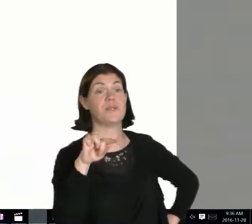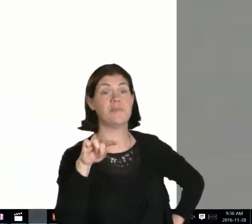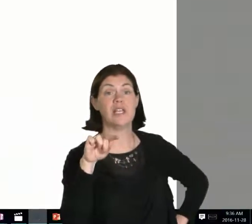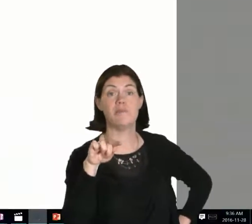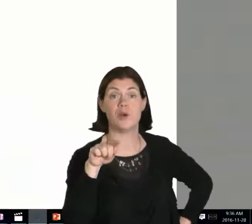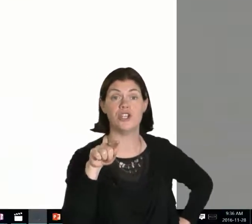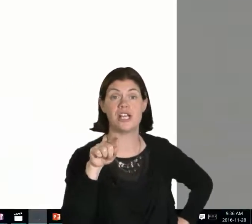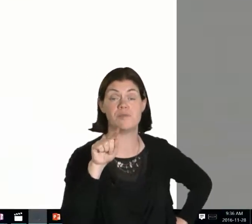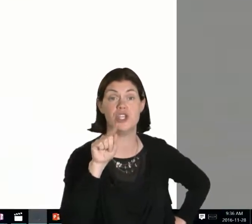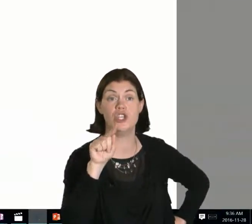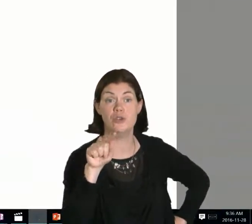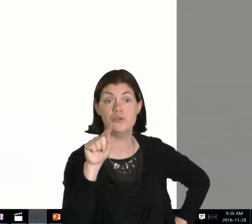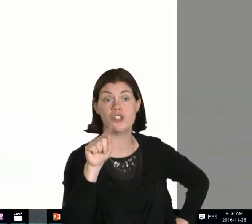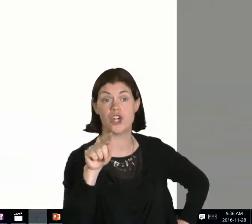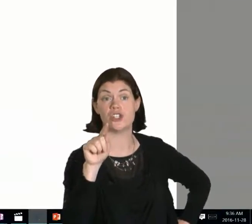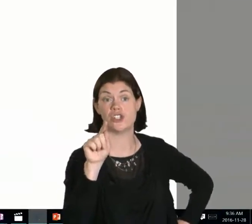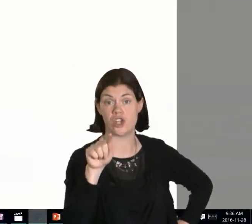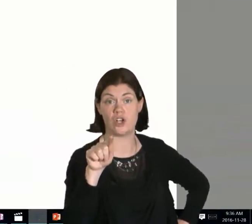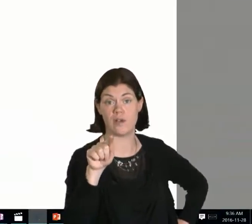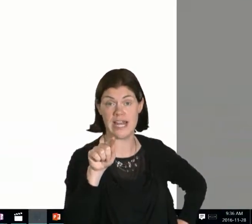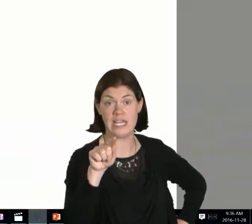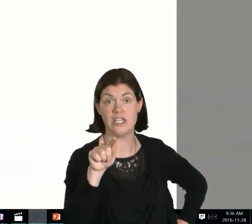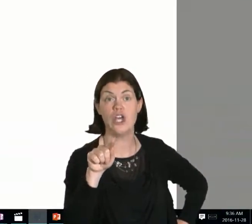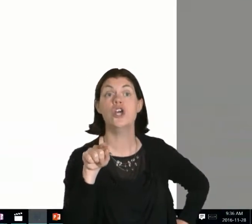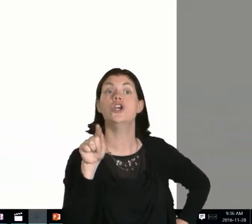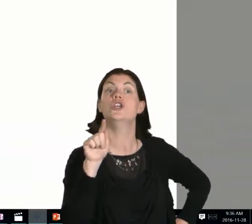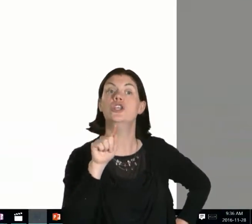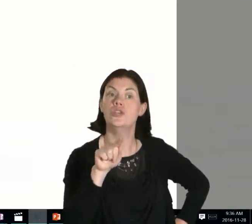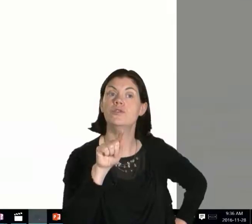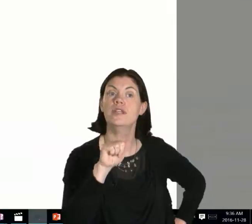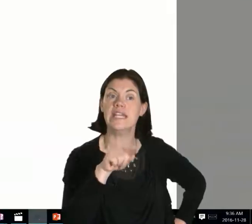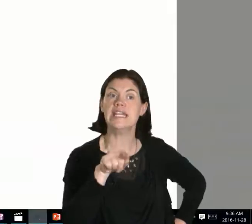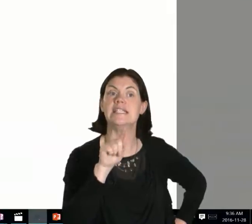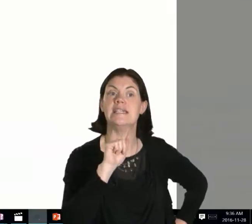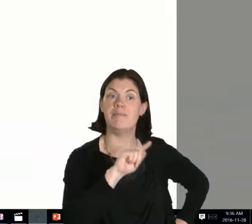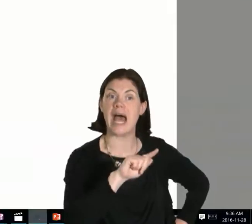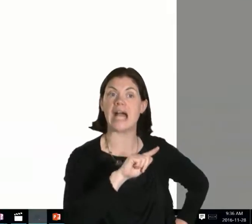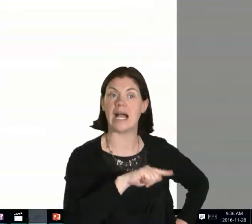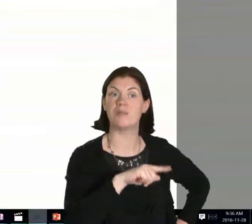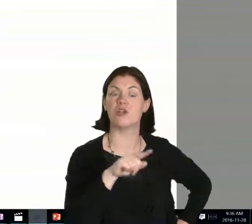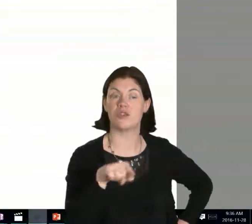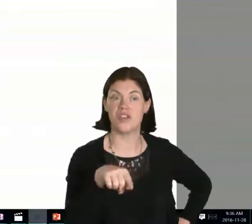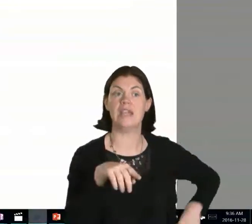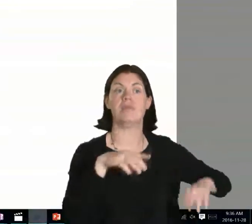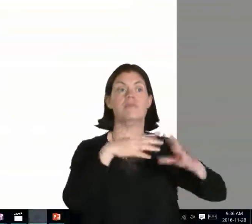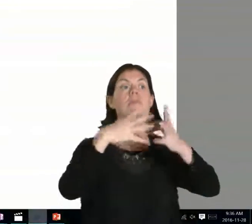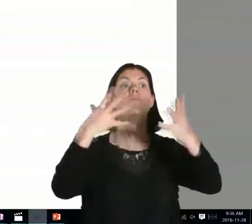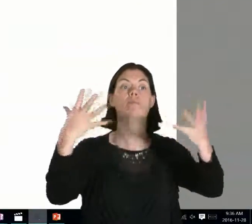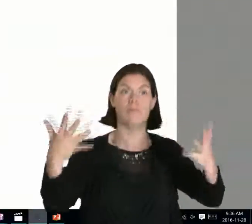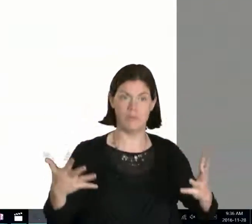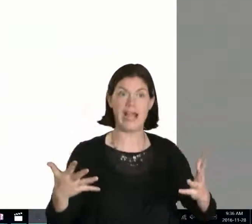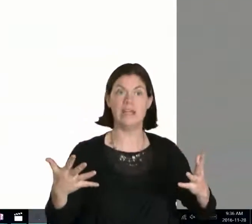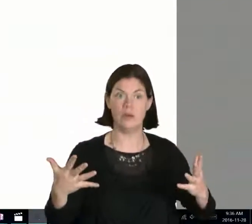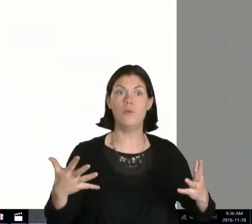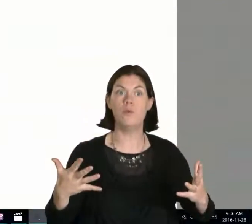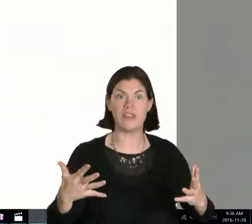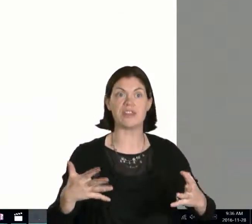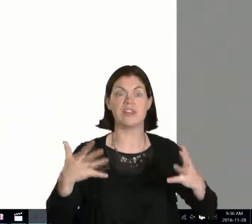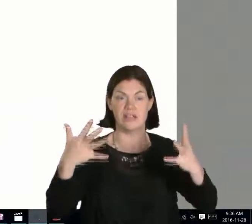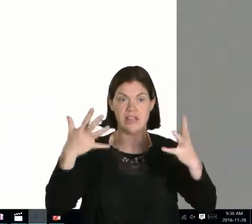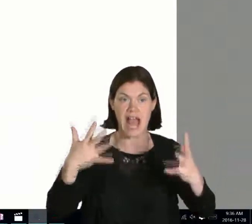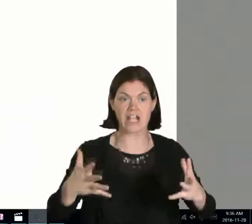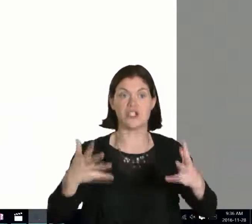that's really, really important, you guys. When you start songwriting, you need to back up your theme, right,